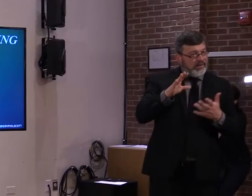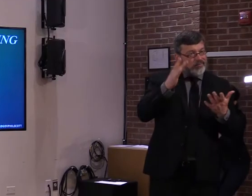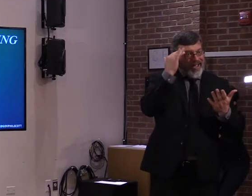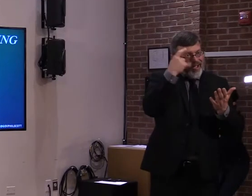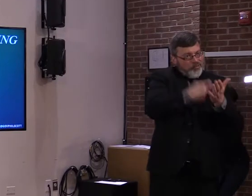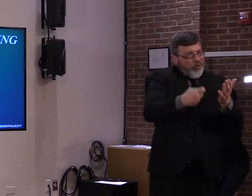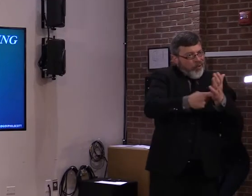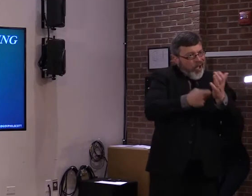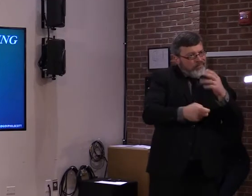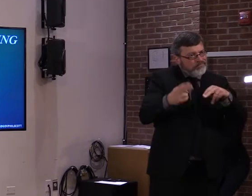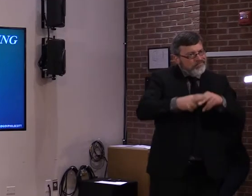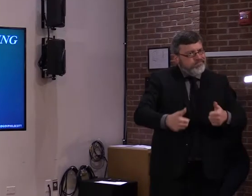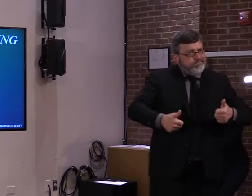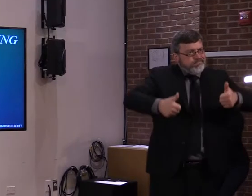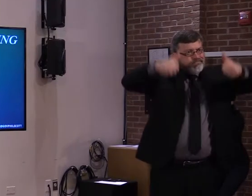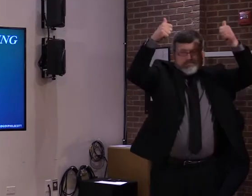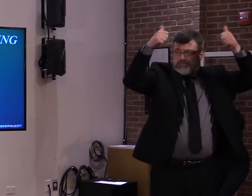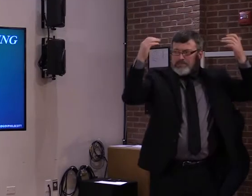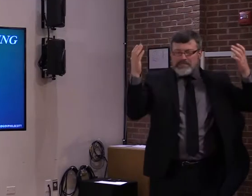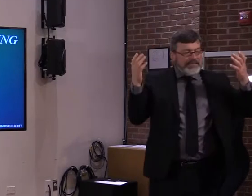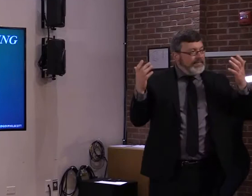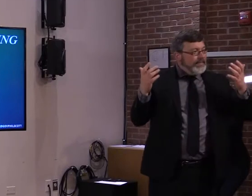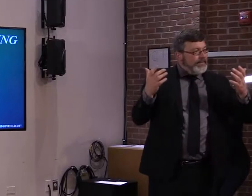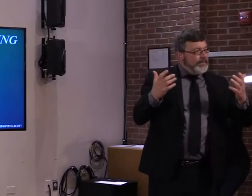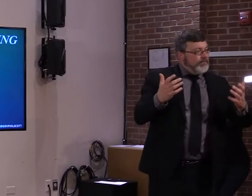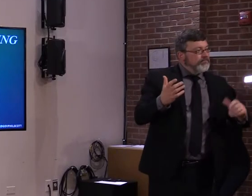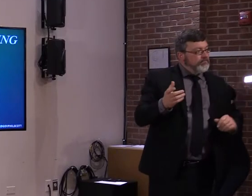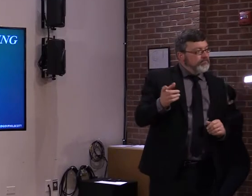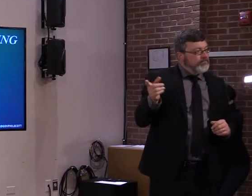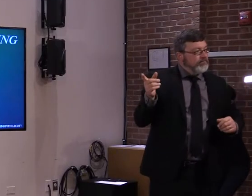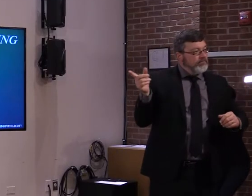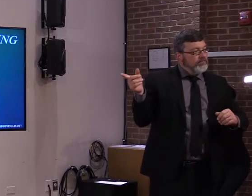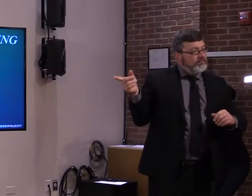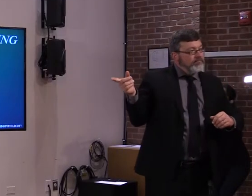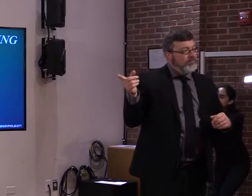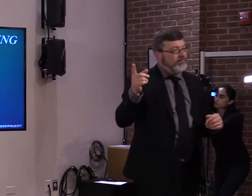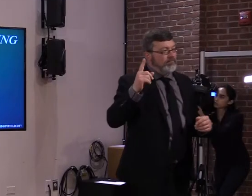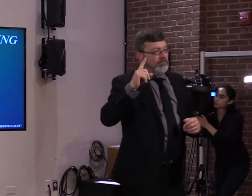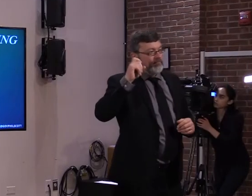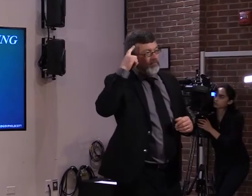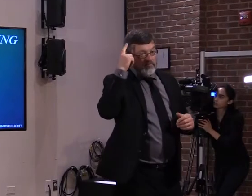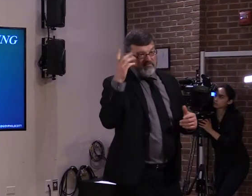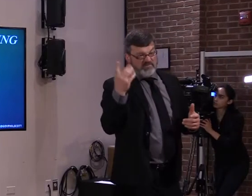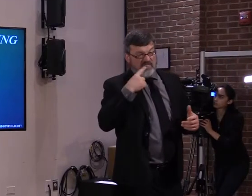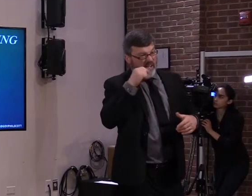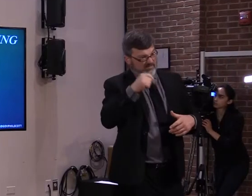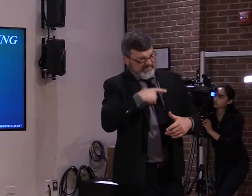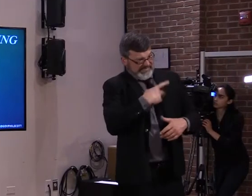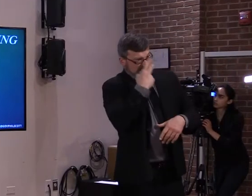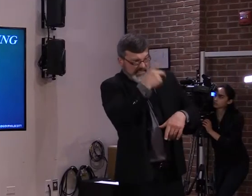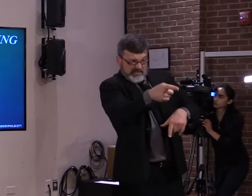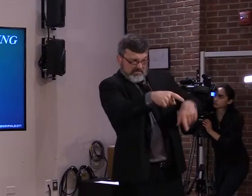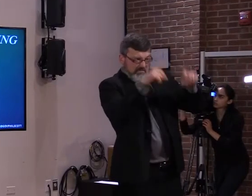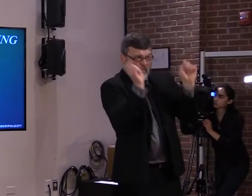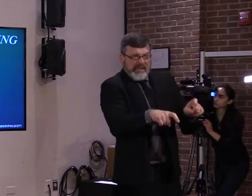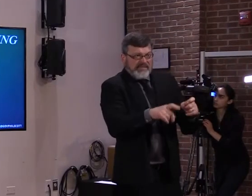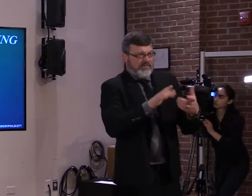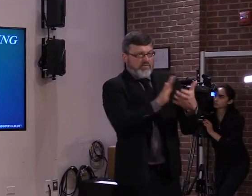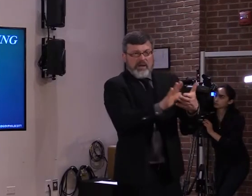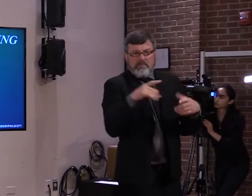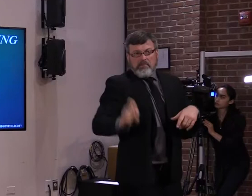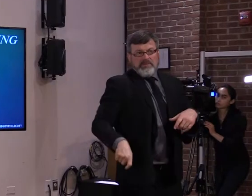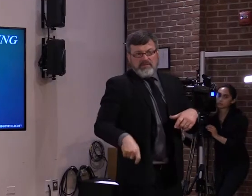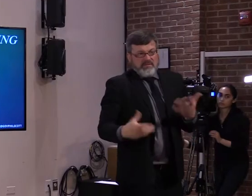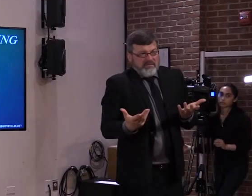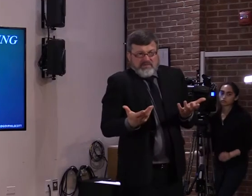Well, I think the governor recognized that there was a need. And, you know, again, I have never in my